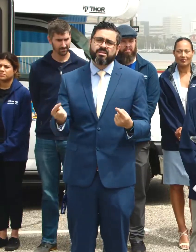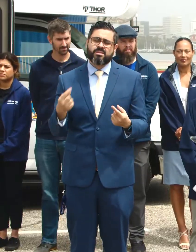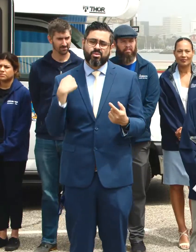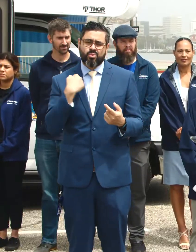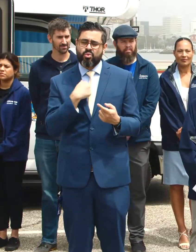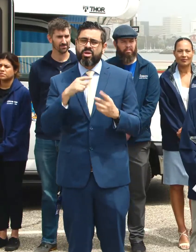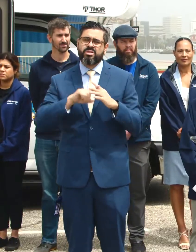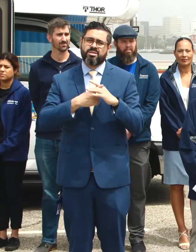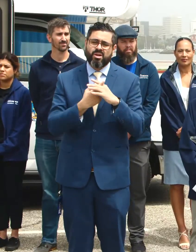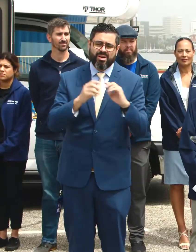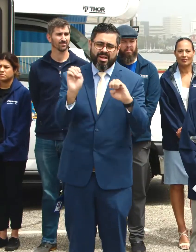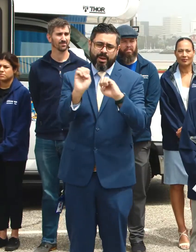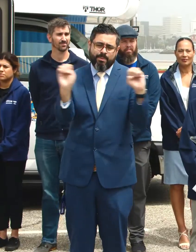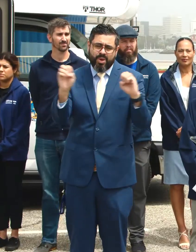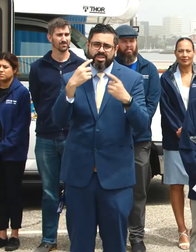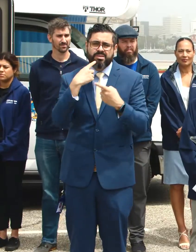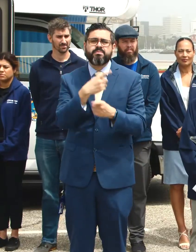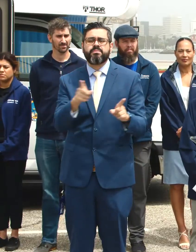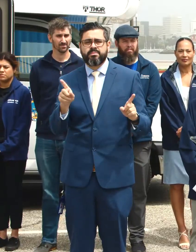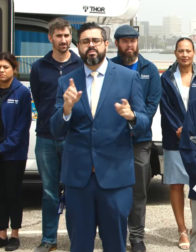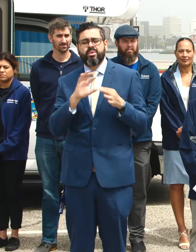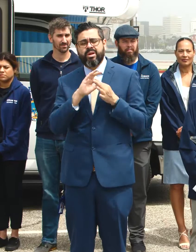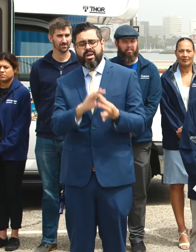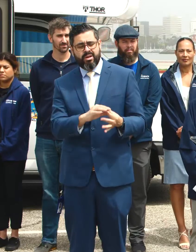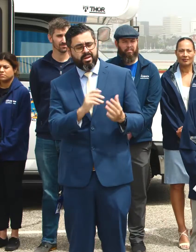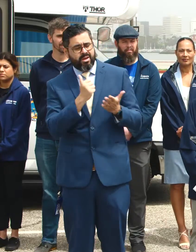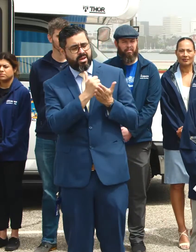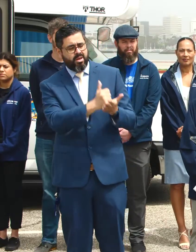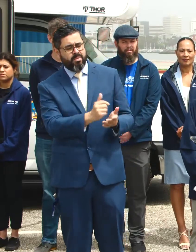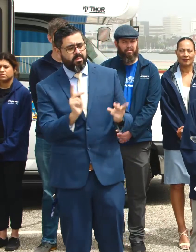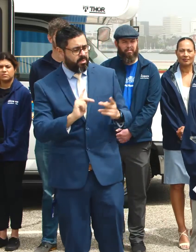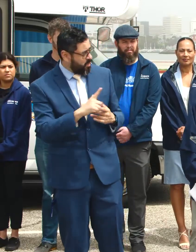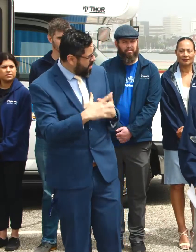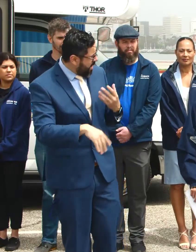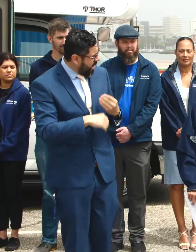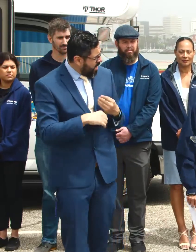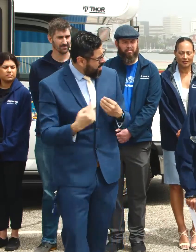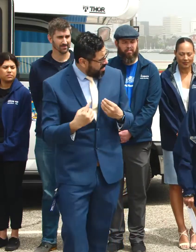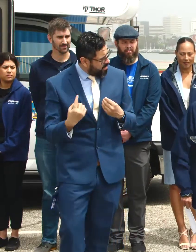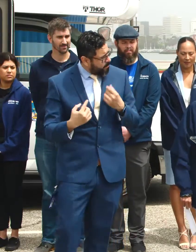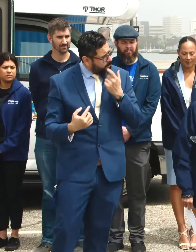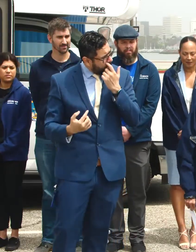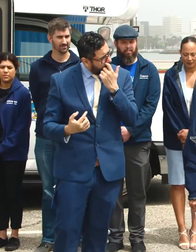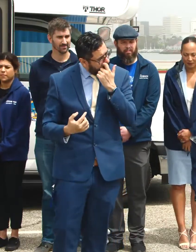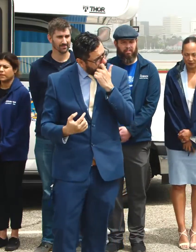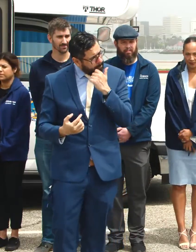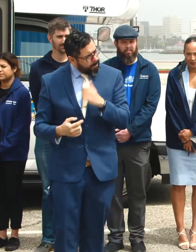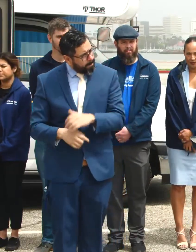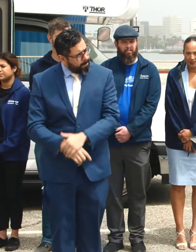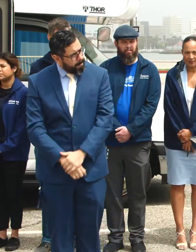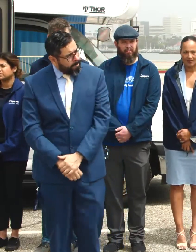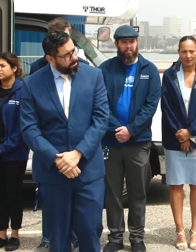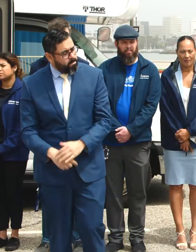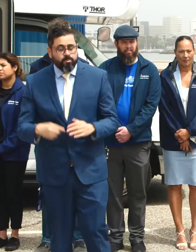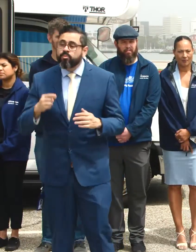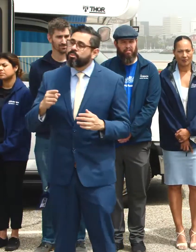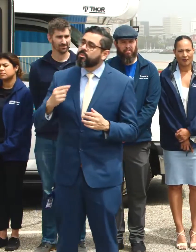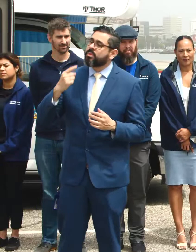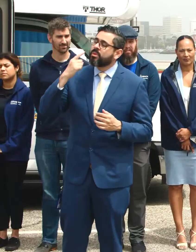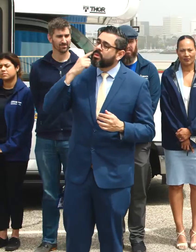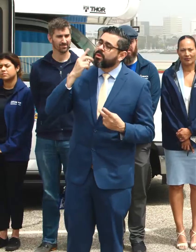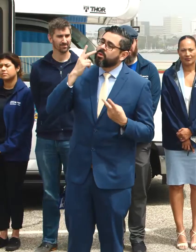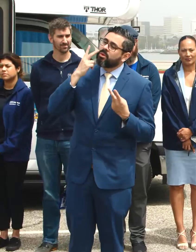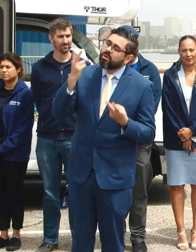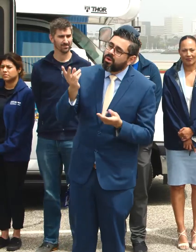of that is not reflected here. And so, you want to add anything to that? I think when you look at the